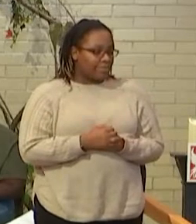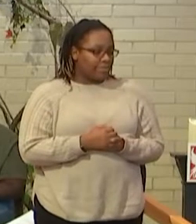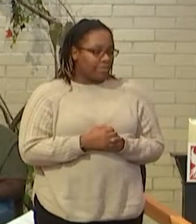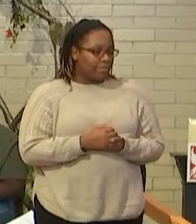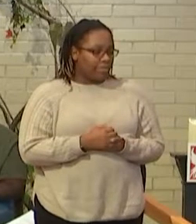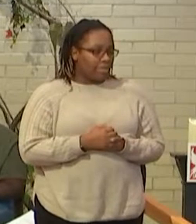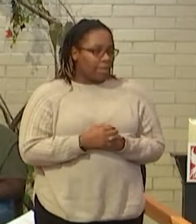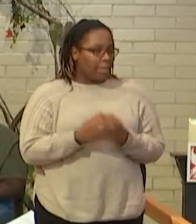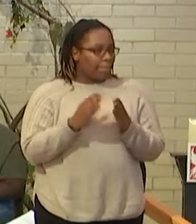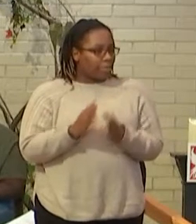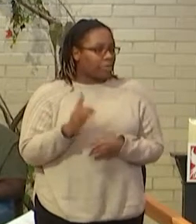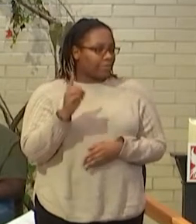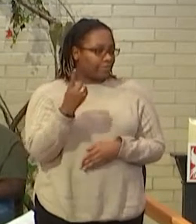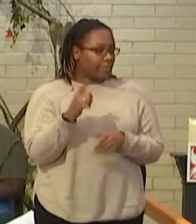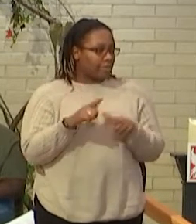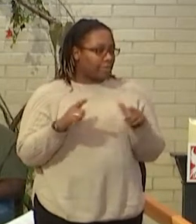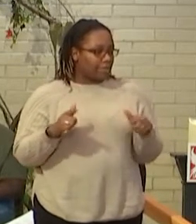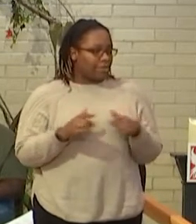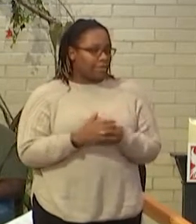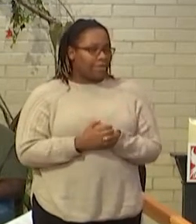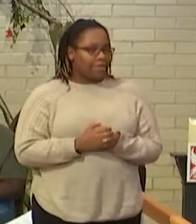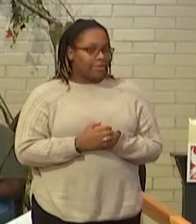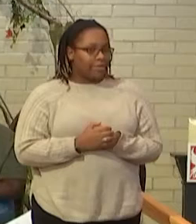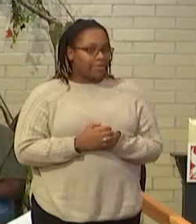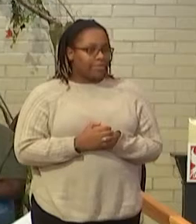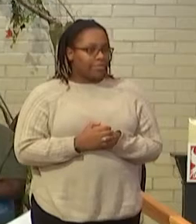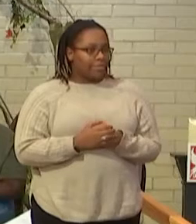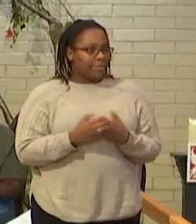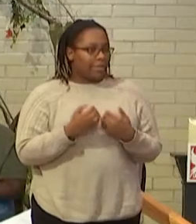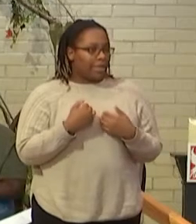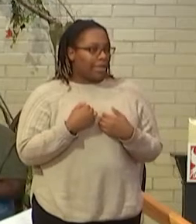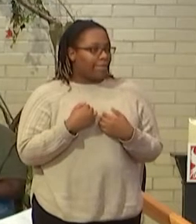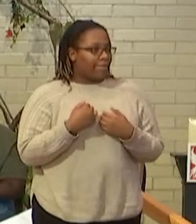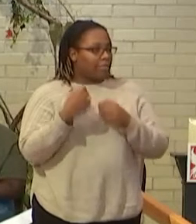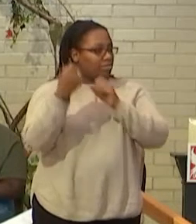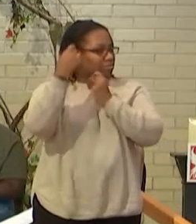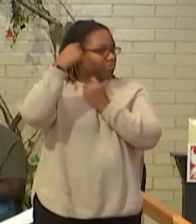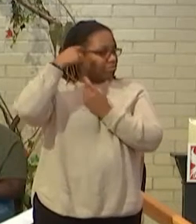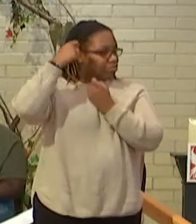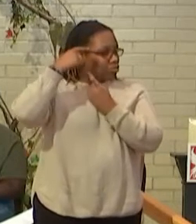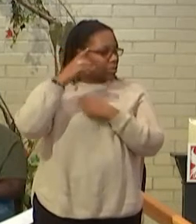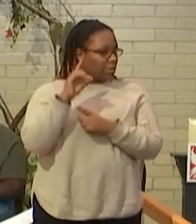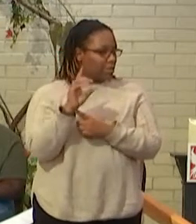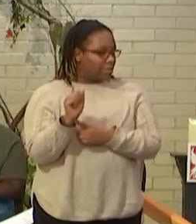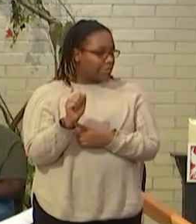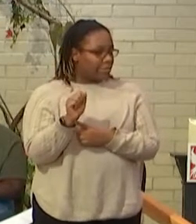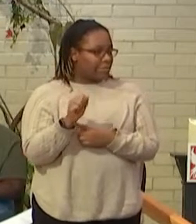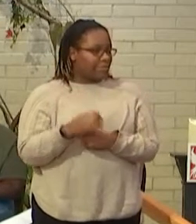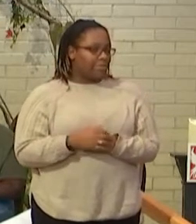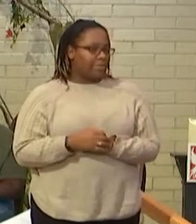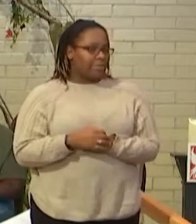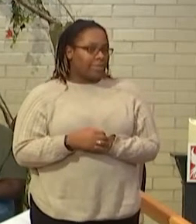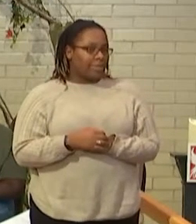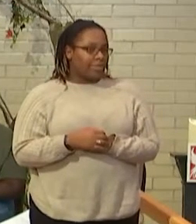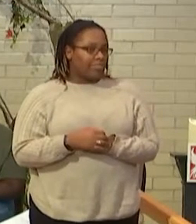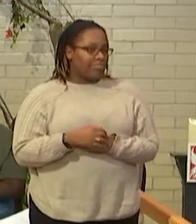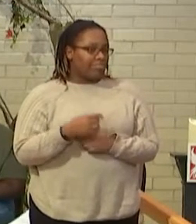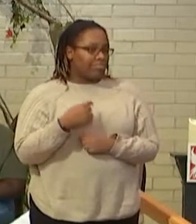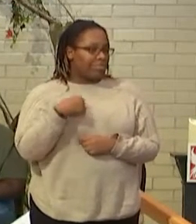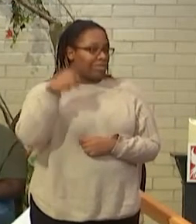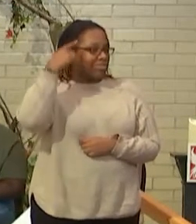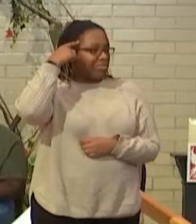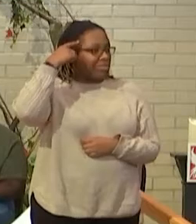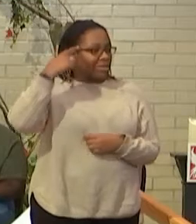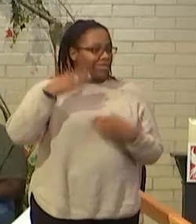person first language. I have a neurological disability, which basically means there are things in my brain that don't quite connect in the